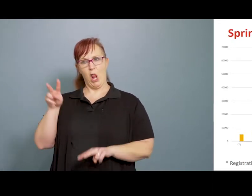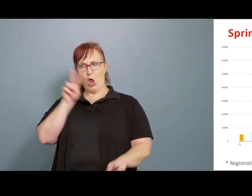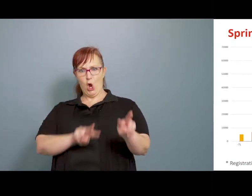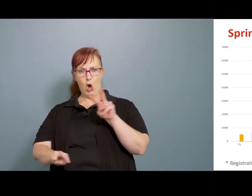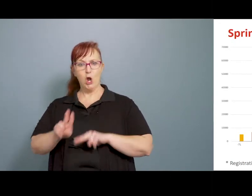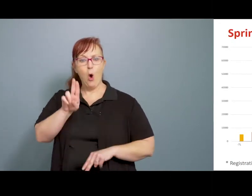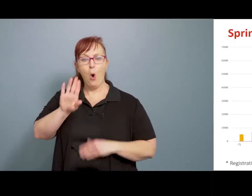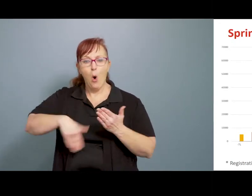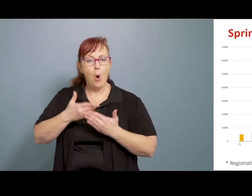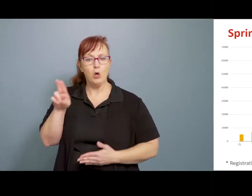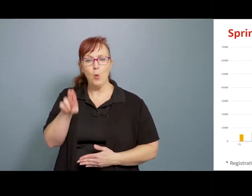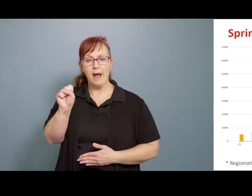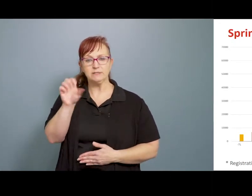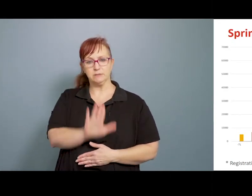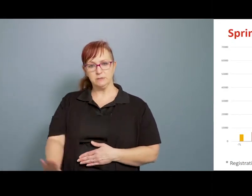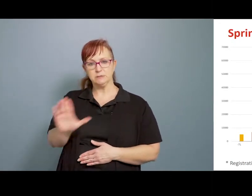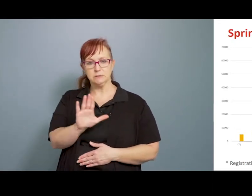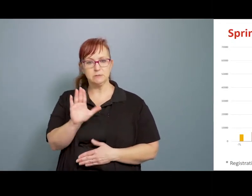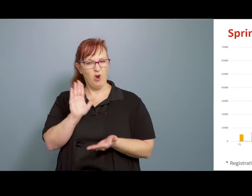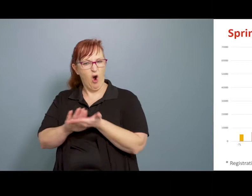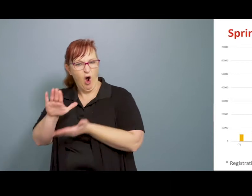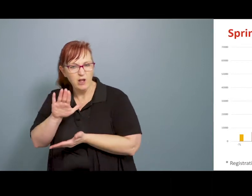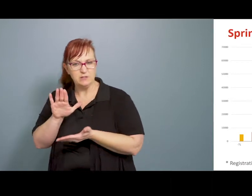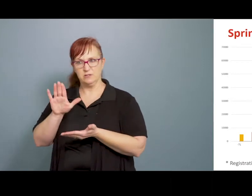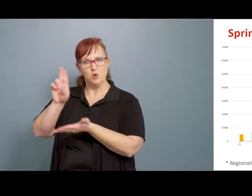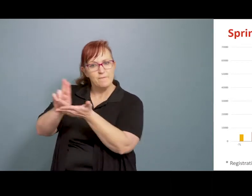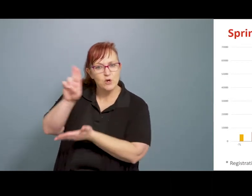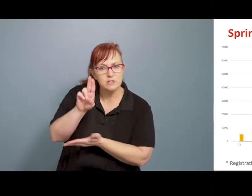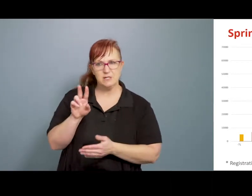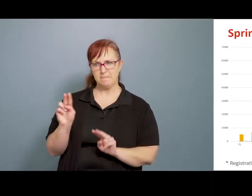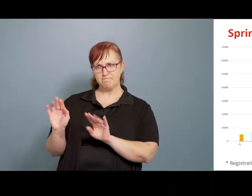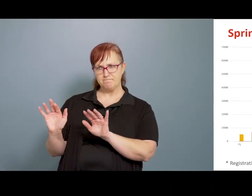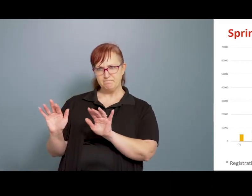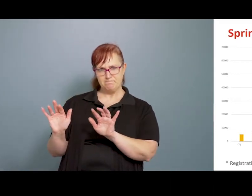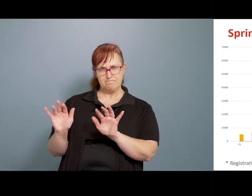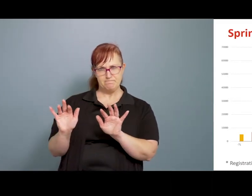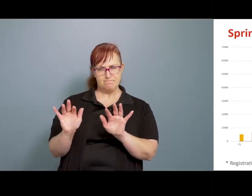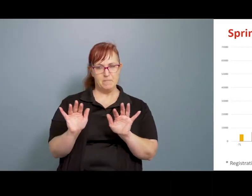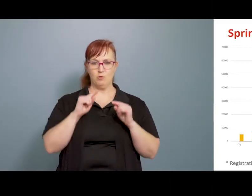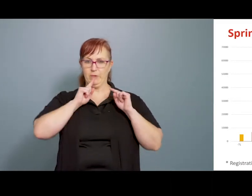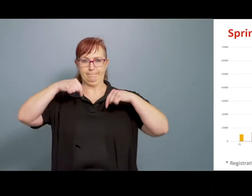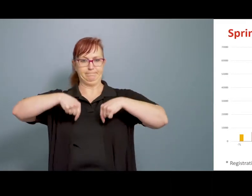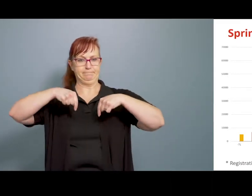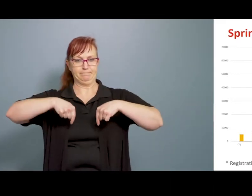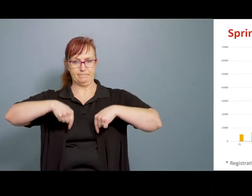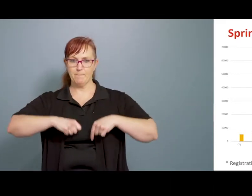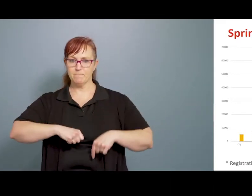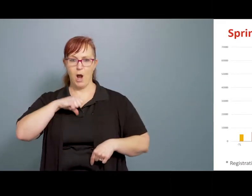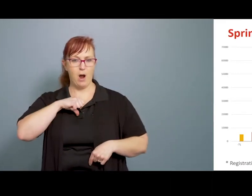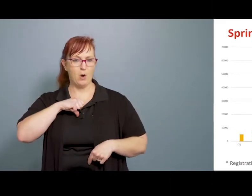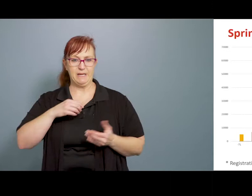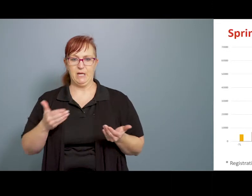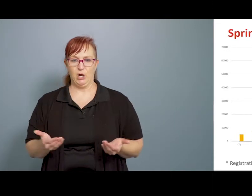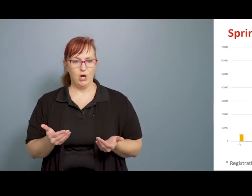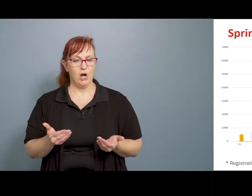looking at the results of other higher education institutes, this is a place I'm proud to be at, and I have